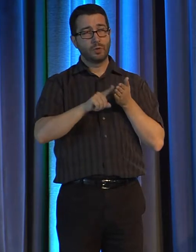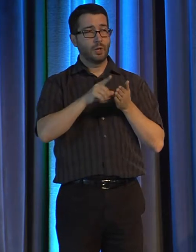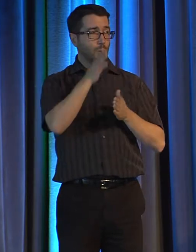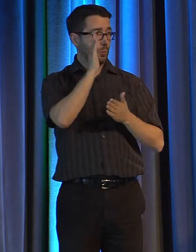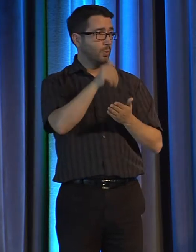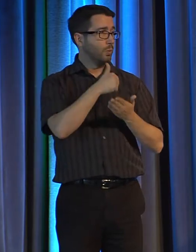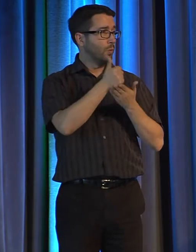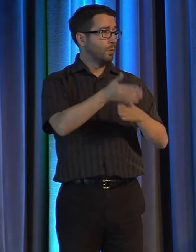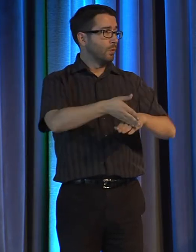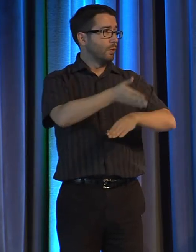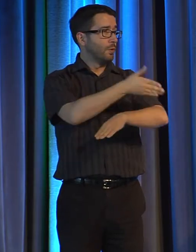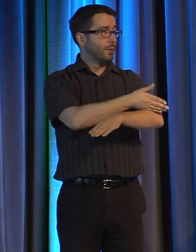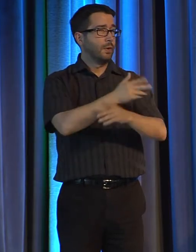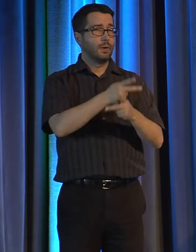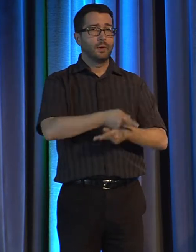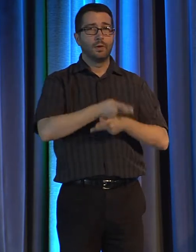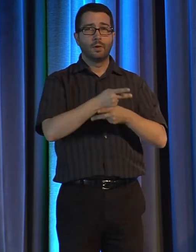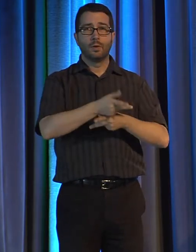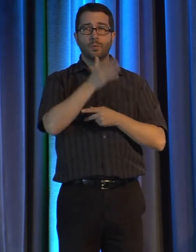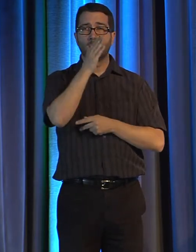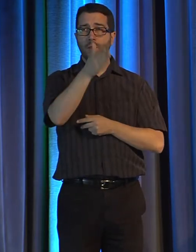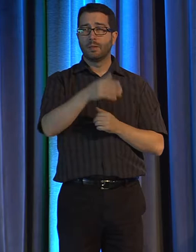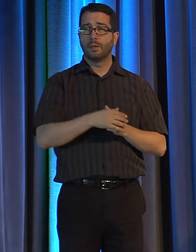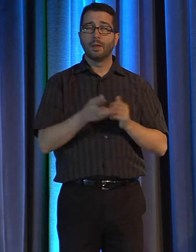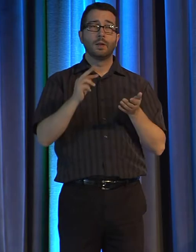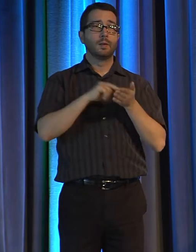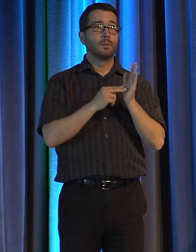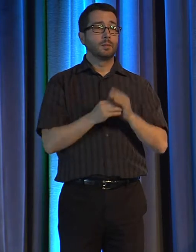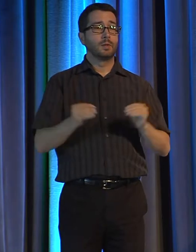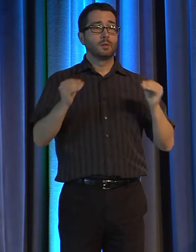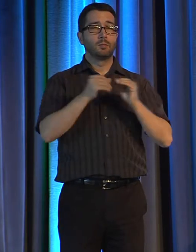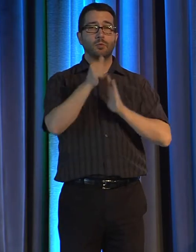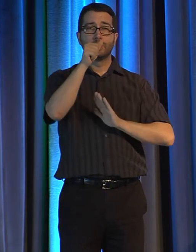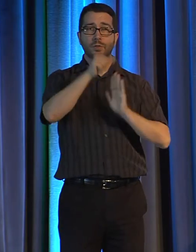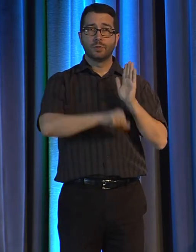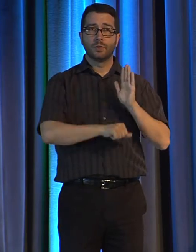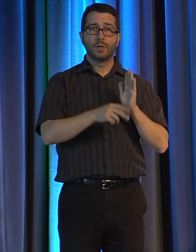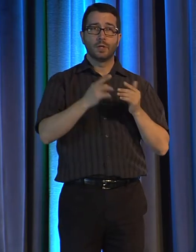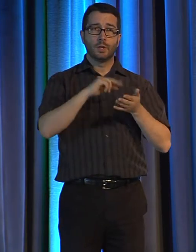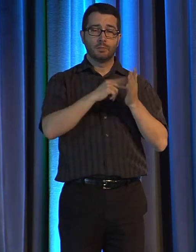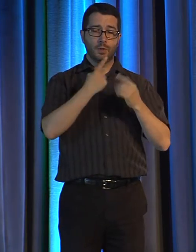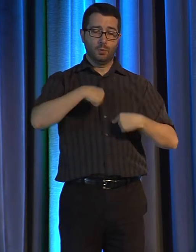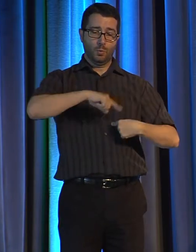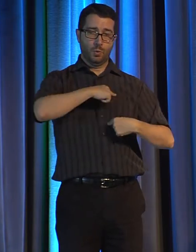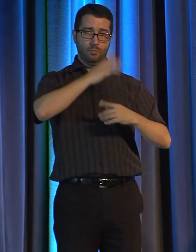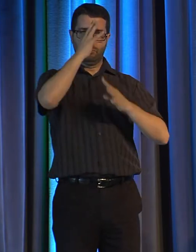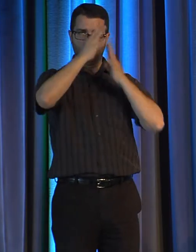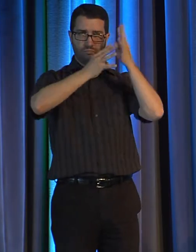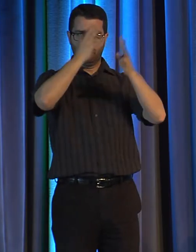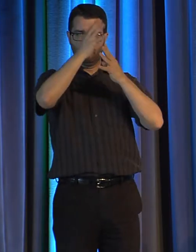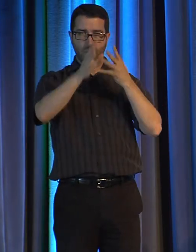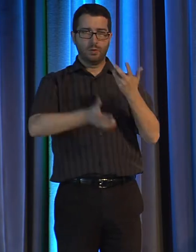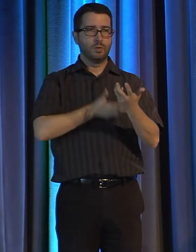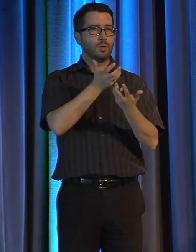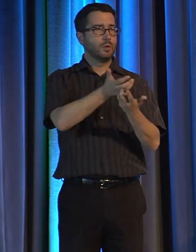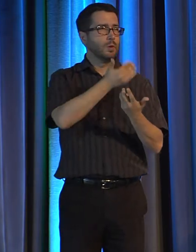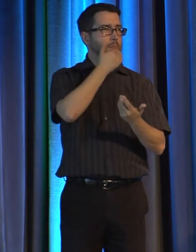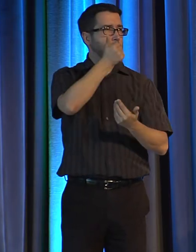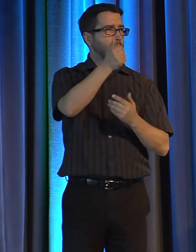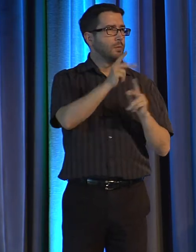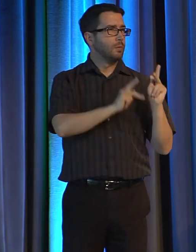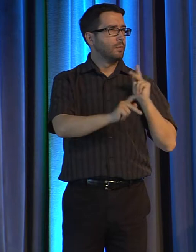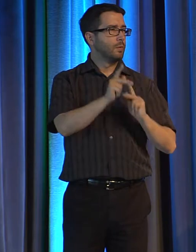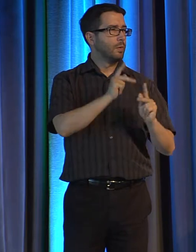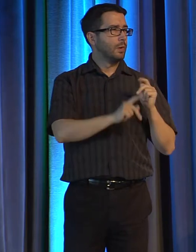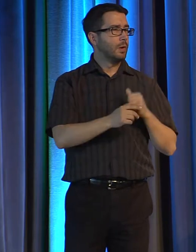and allow more surgeries to take place, so innovating to serve people better. Innovation is reflected in our efforts